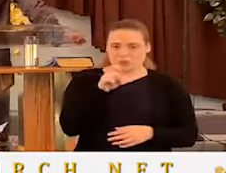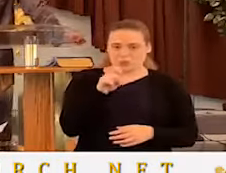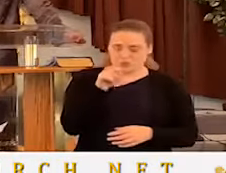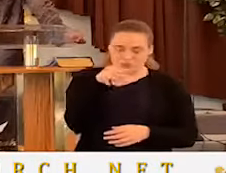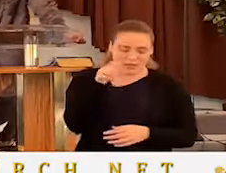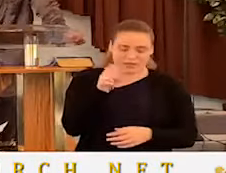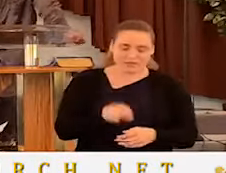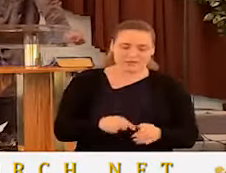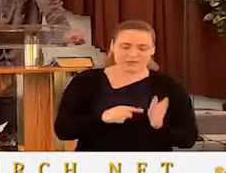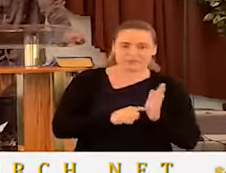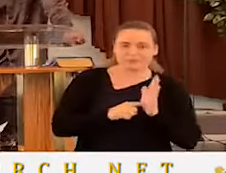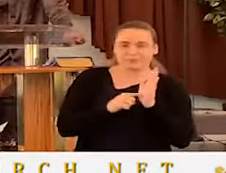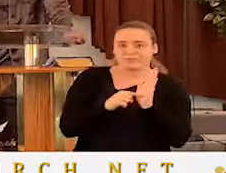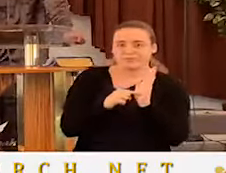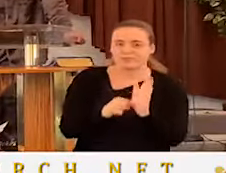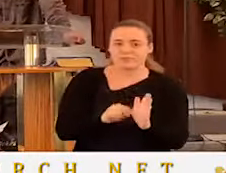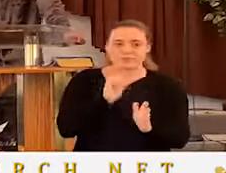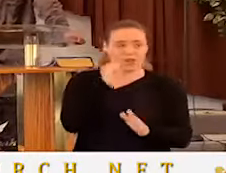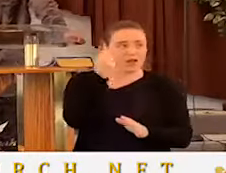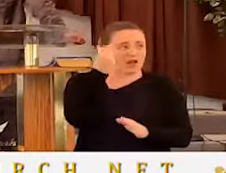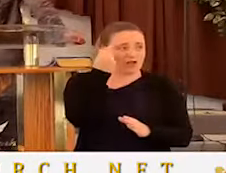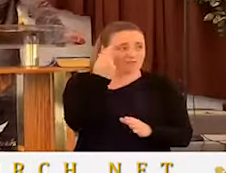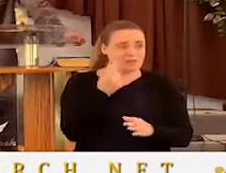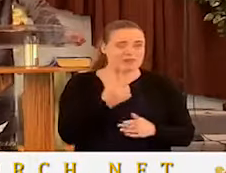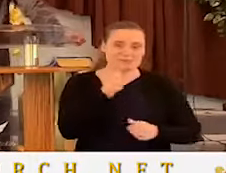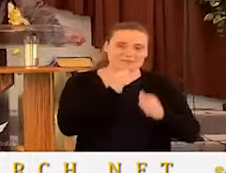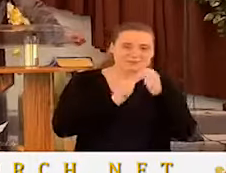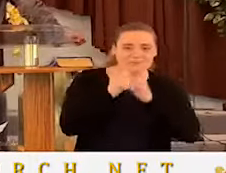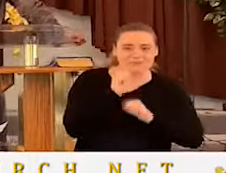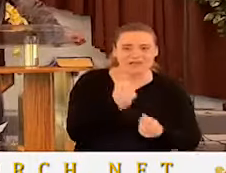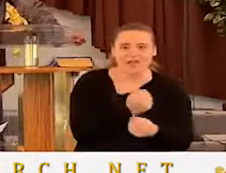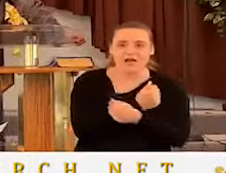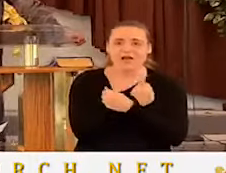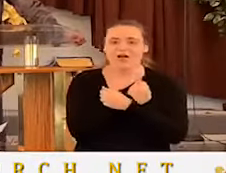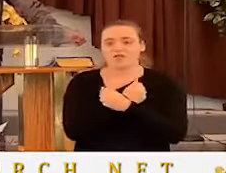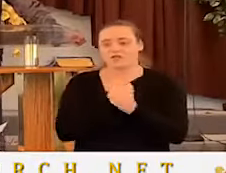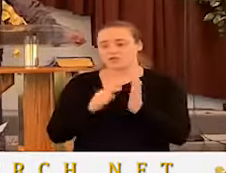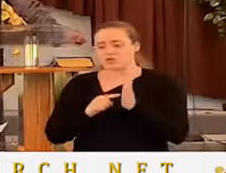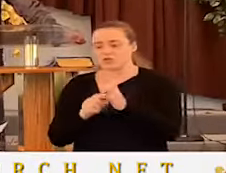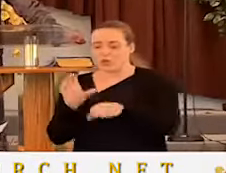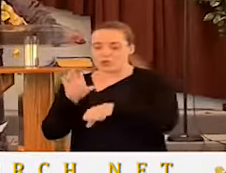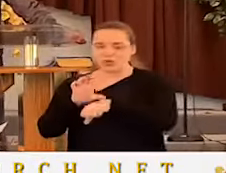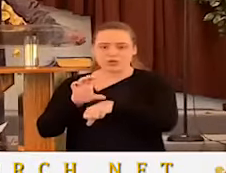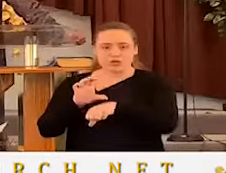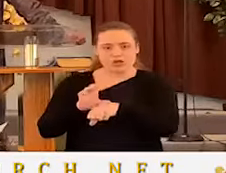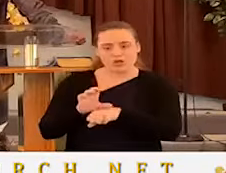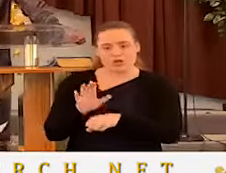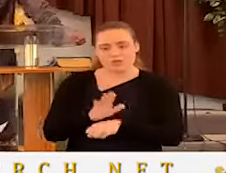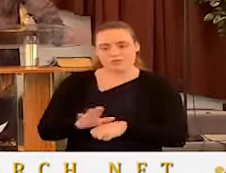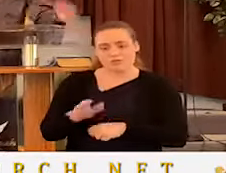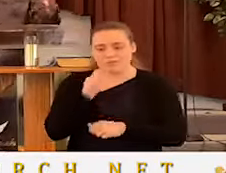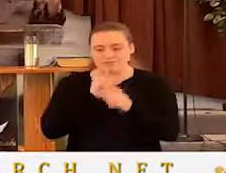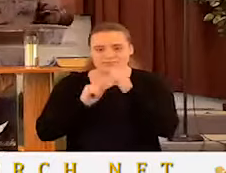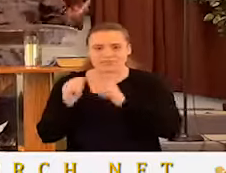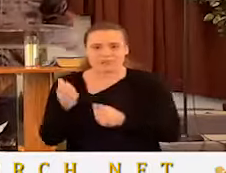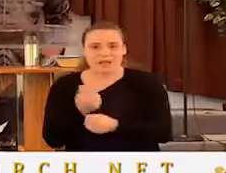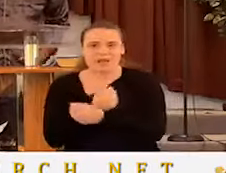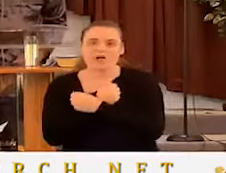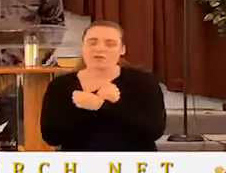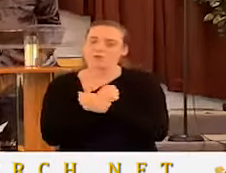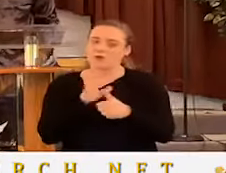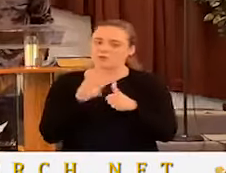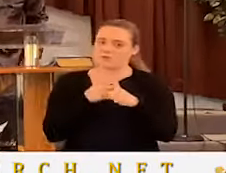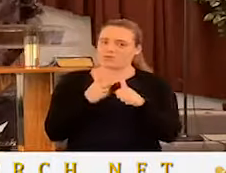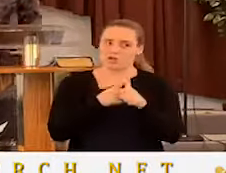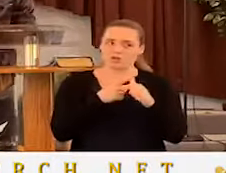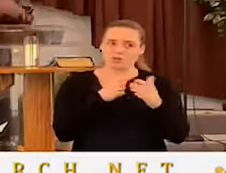government. It has exposed the lack of love in our churches. And it has exposed the lack of love in our homes. Let me deal with first